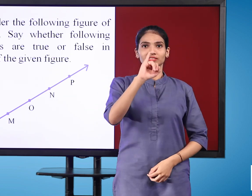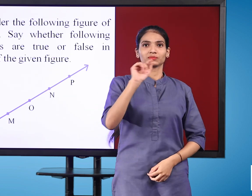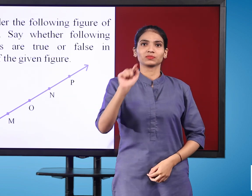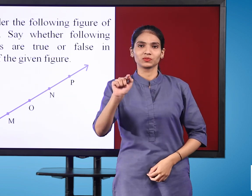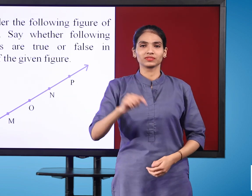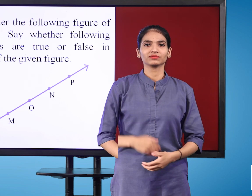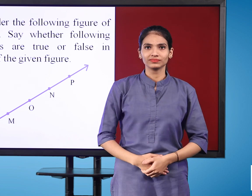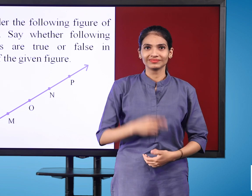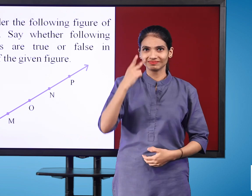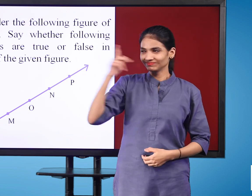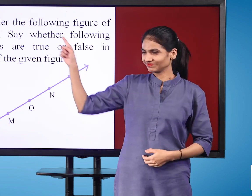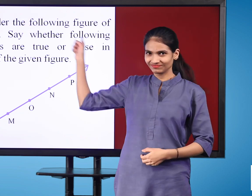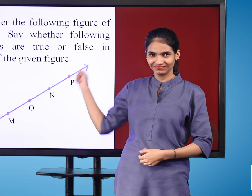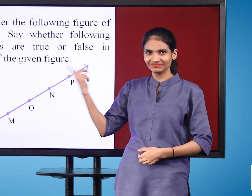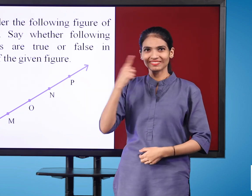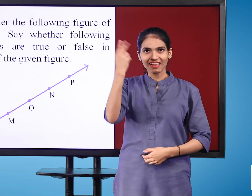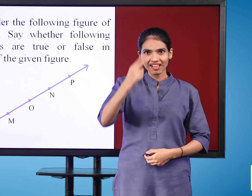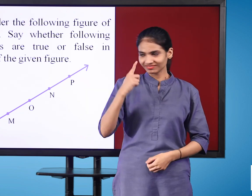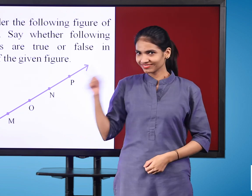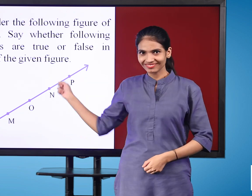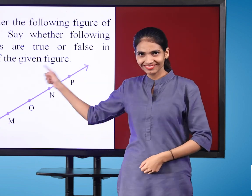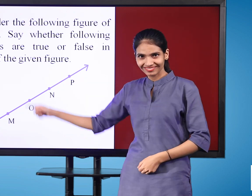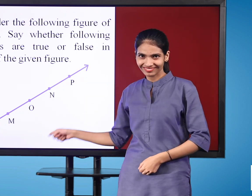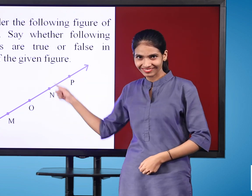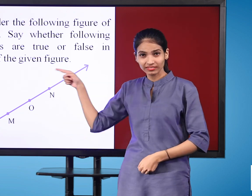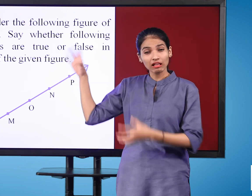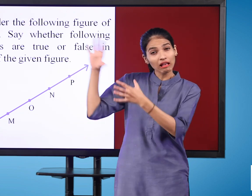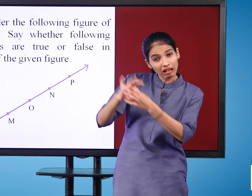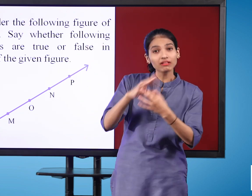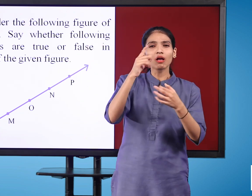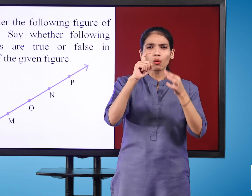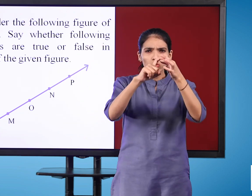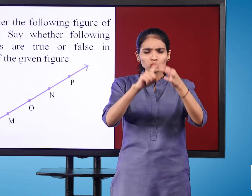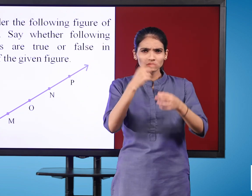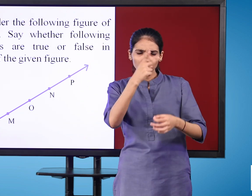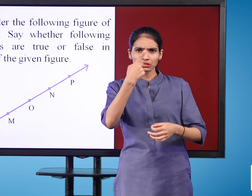Six. Consider the following figure of line MN.